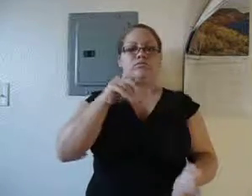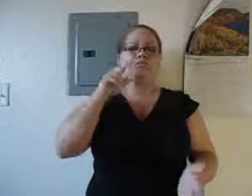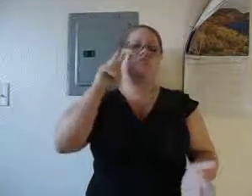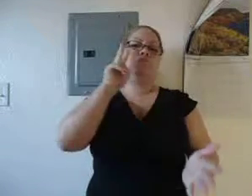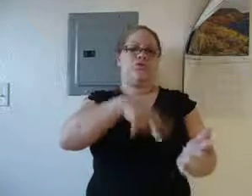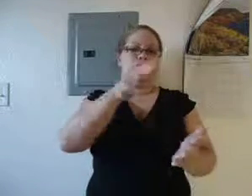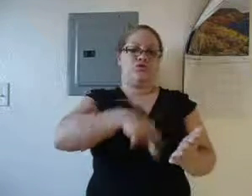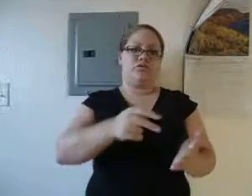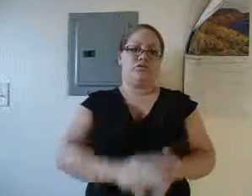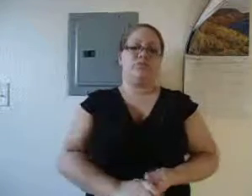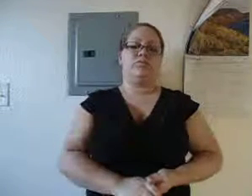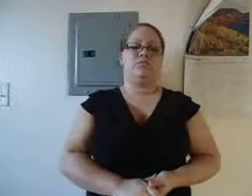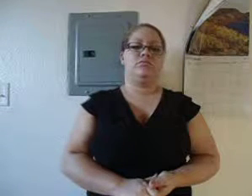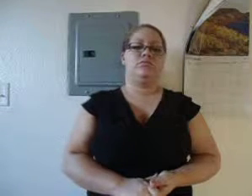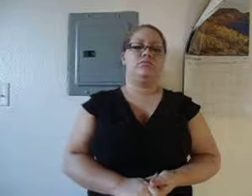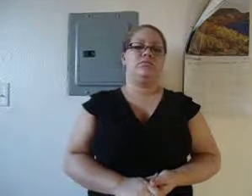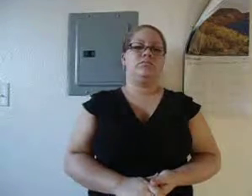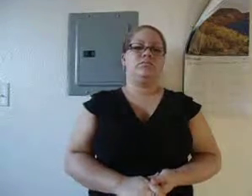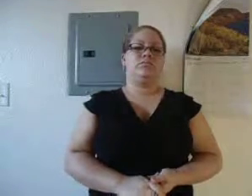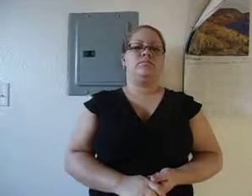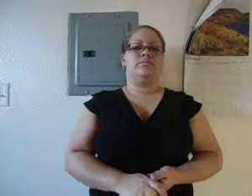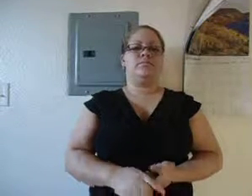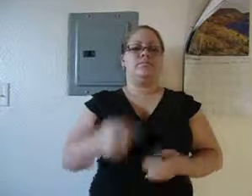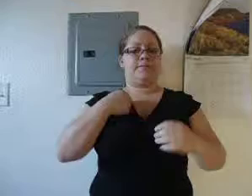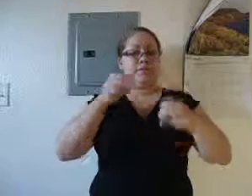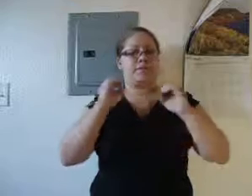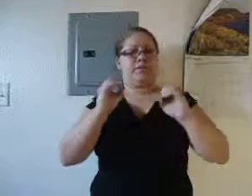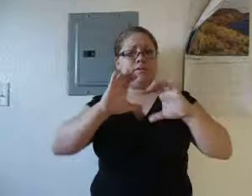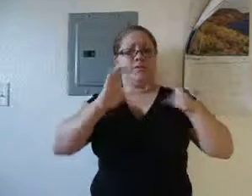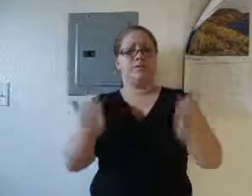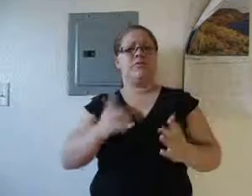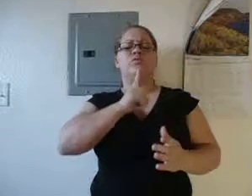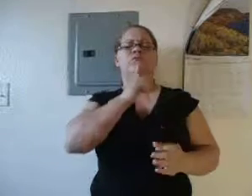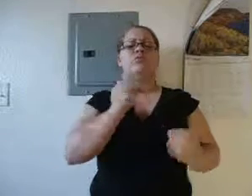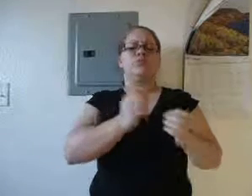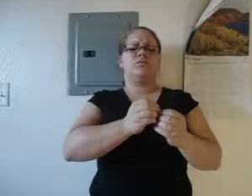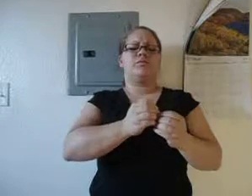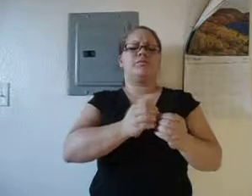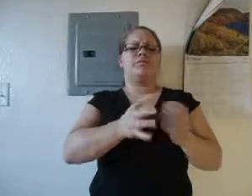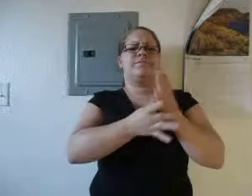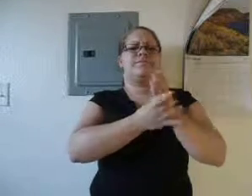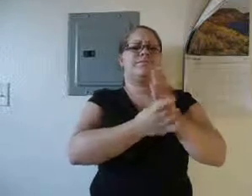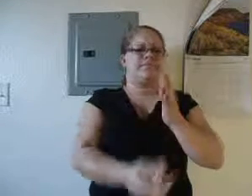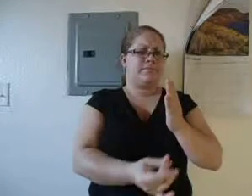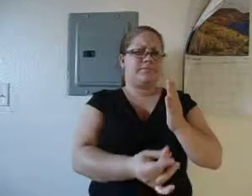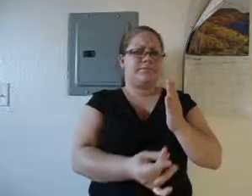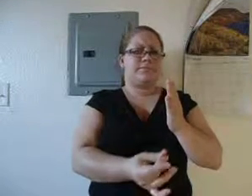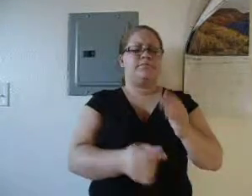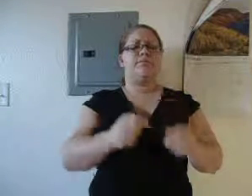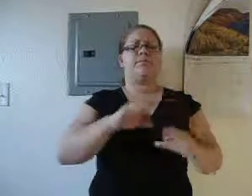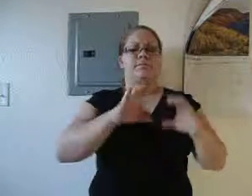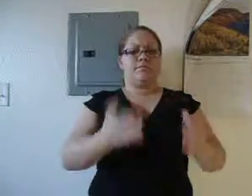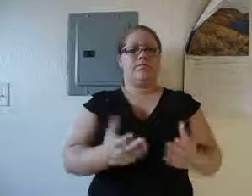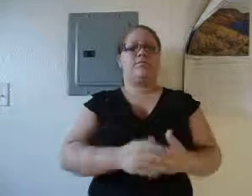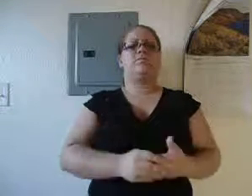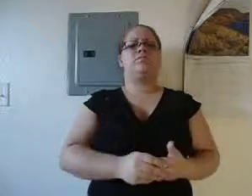I teach a class that is more of a skills-based class, and it's for freshman students in college, and it's a